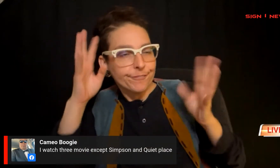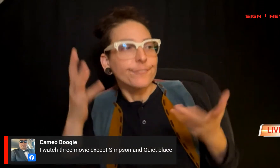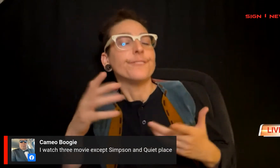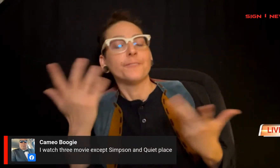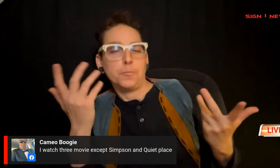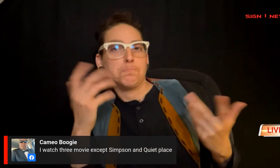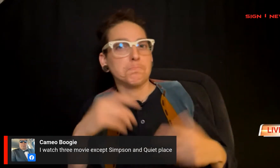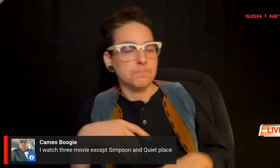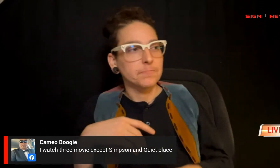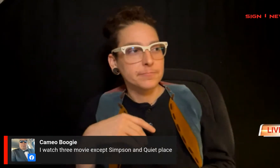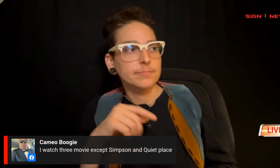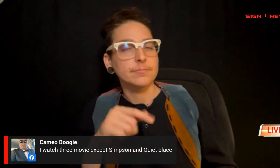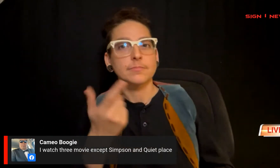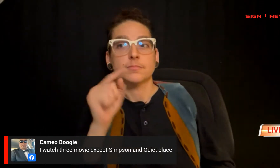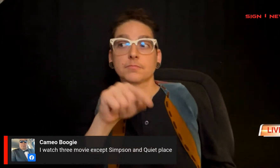new concept.